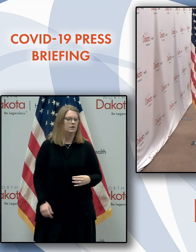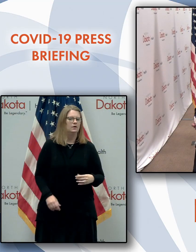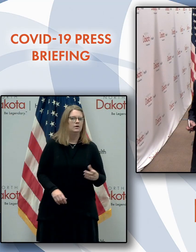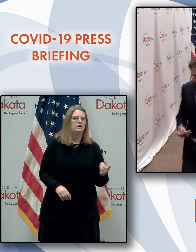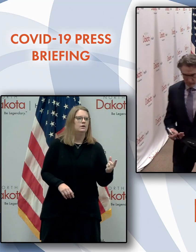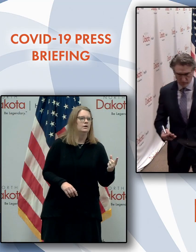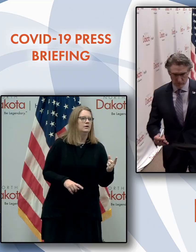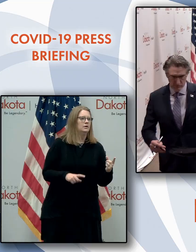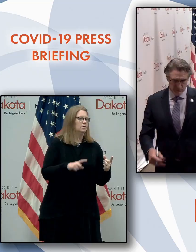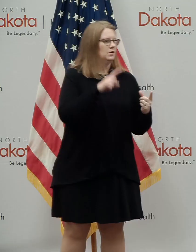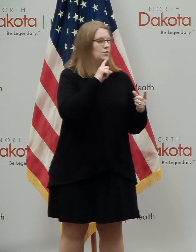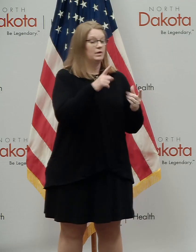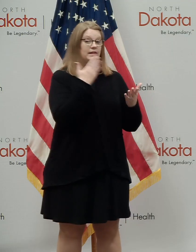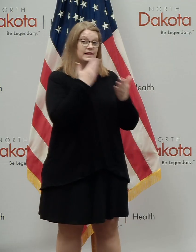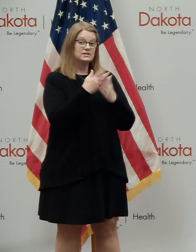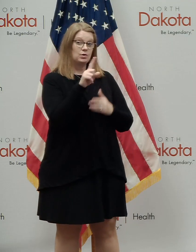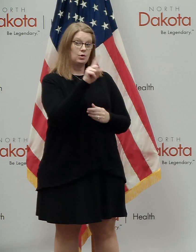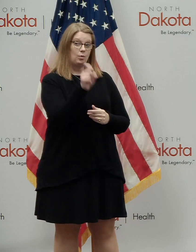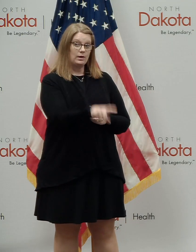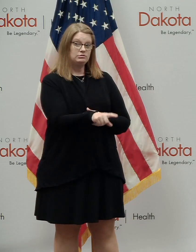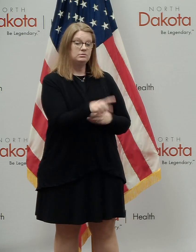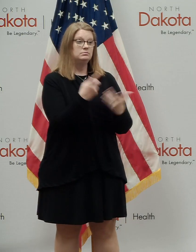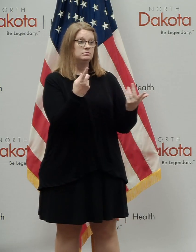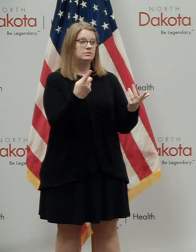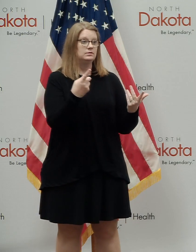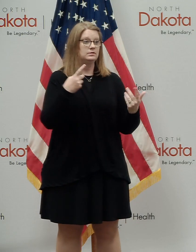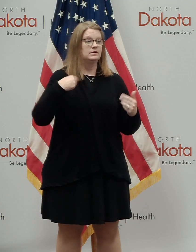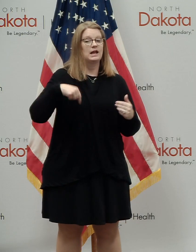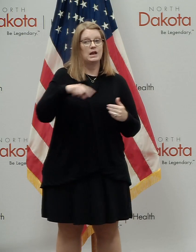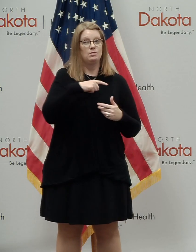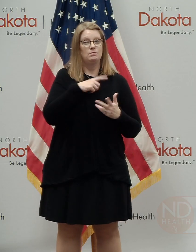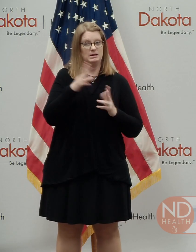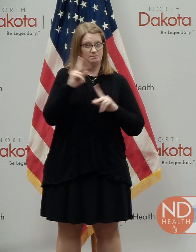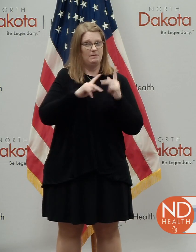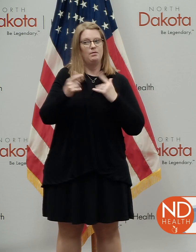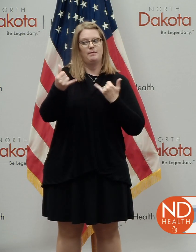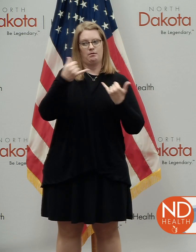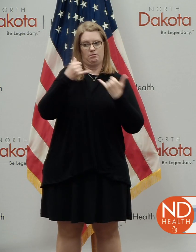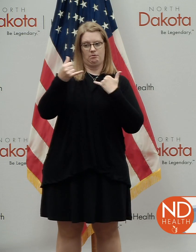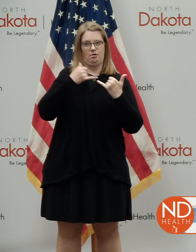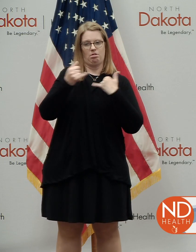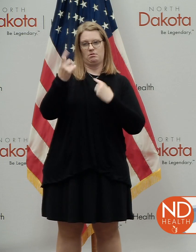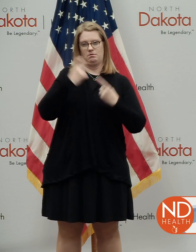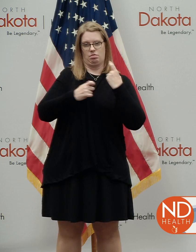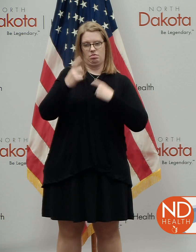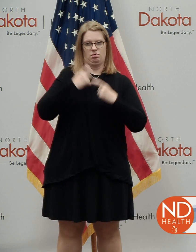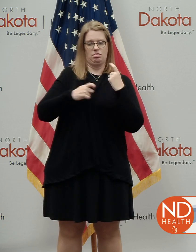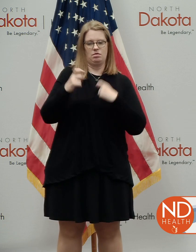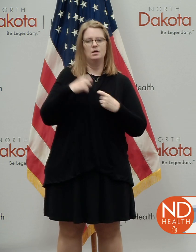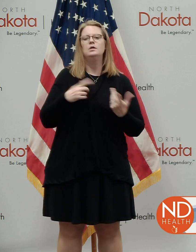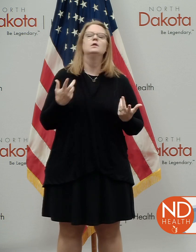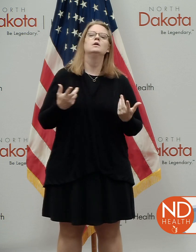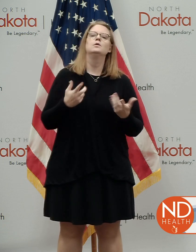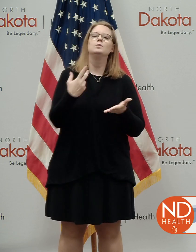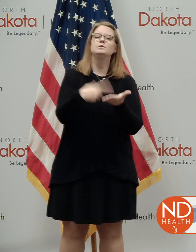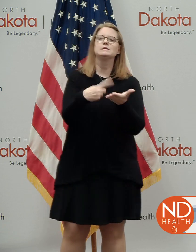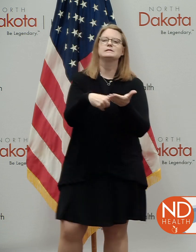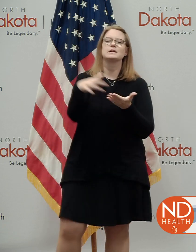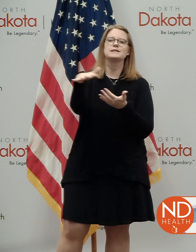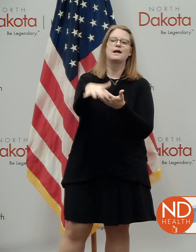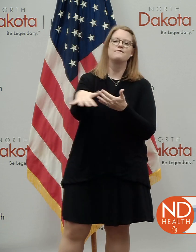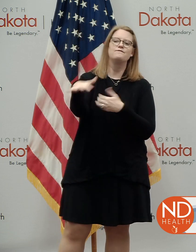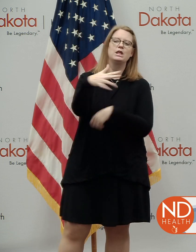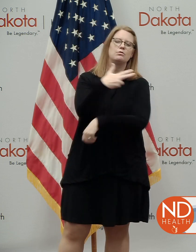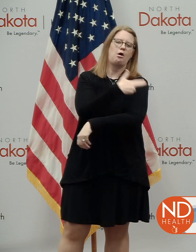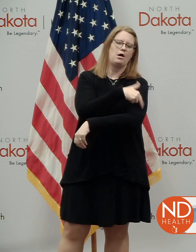I think that really is a good question, and it's one we've probably been getting the most often. I think when we talk about field hospitals, I